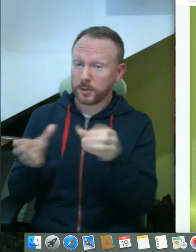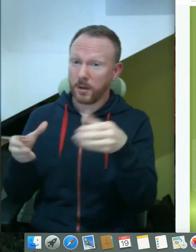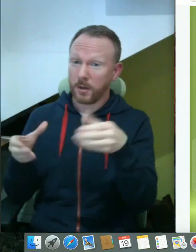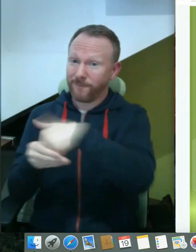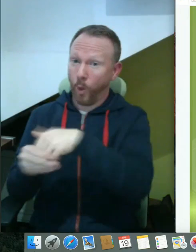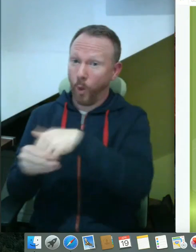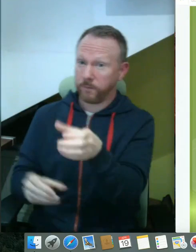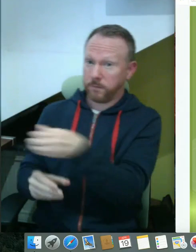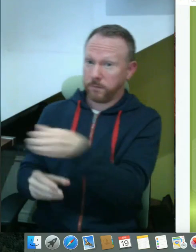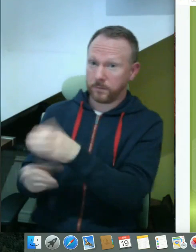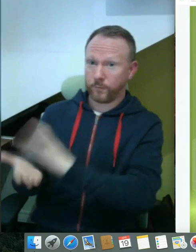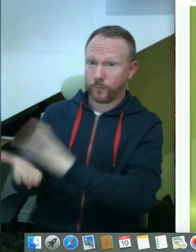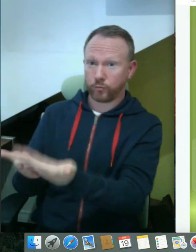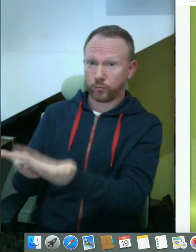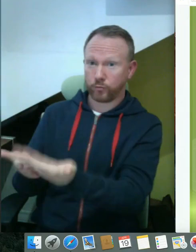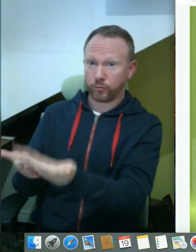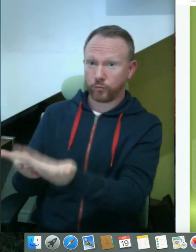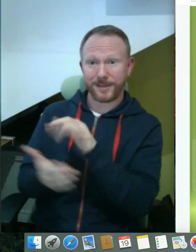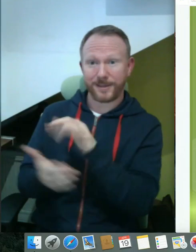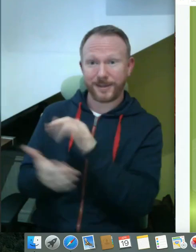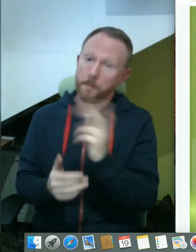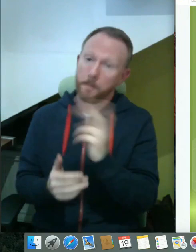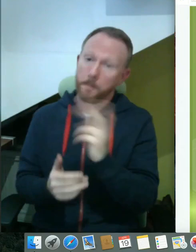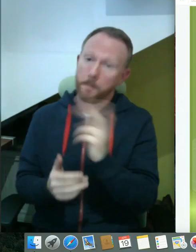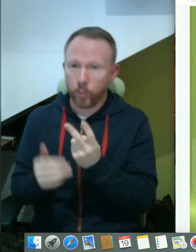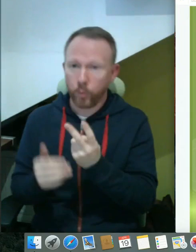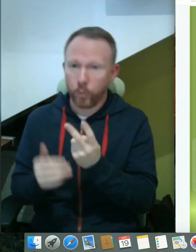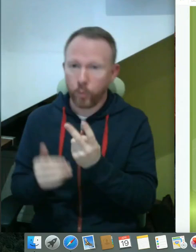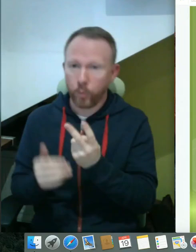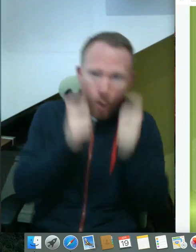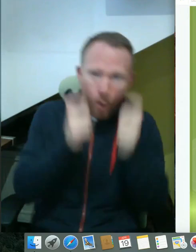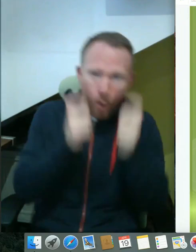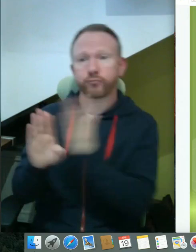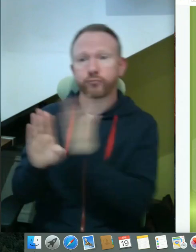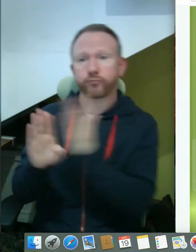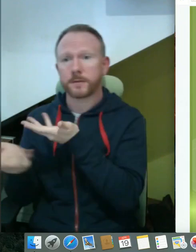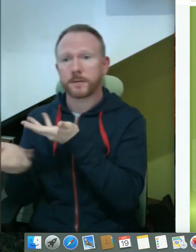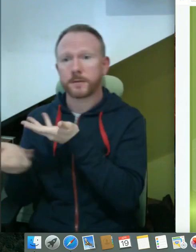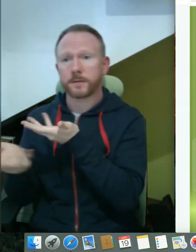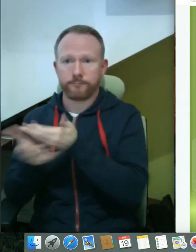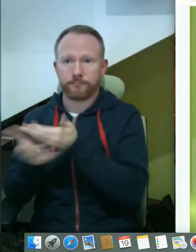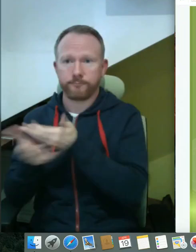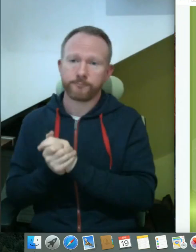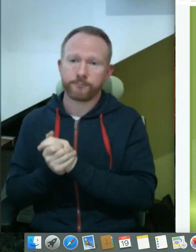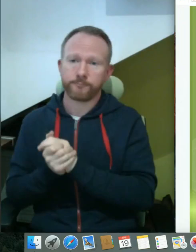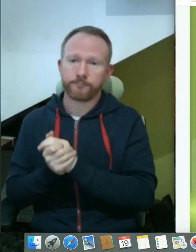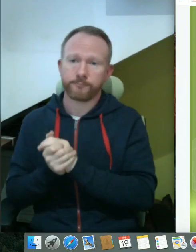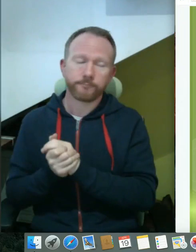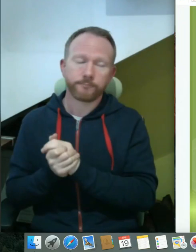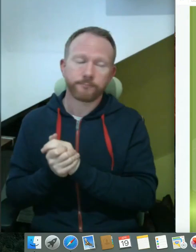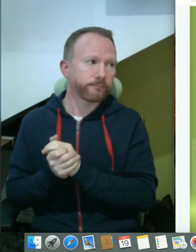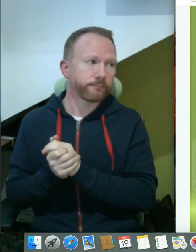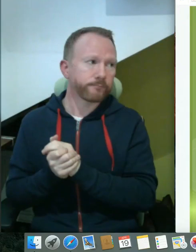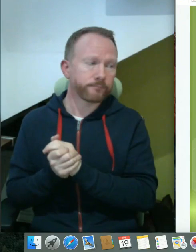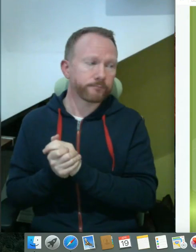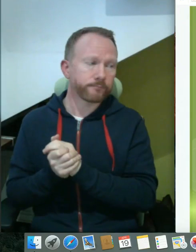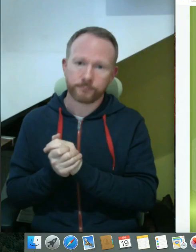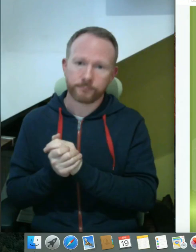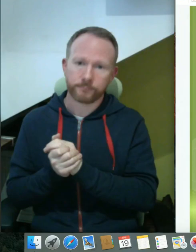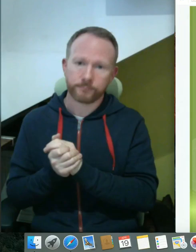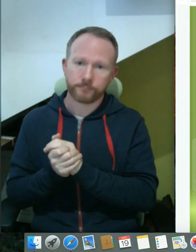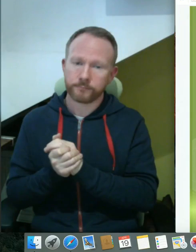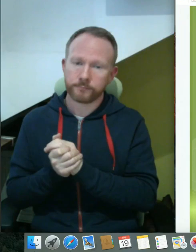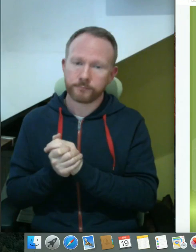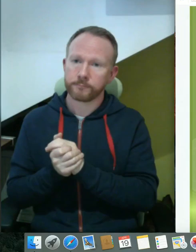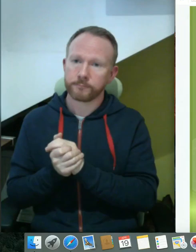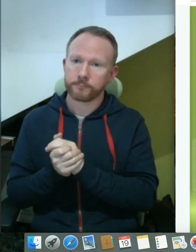as being able to access the courtroom interactions. It also suggests that separate teams of deaf